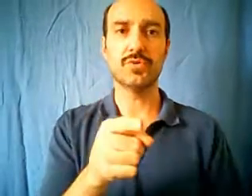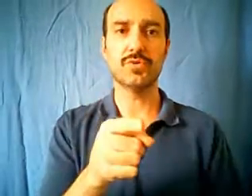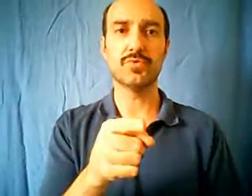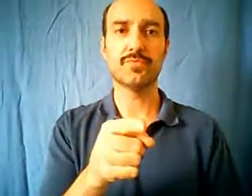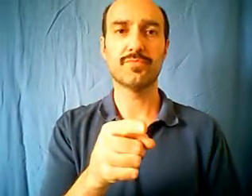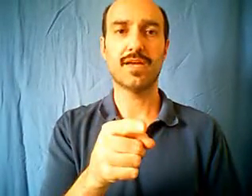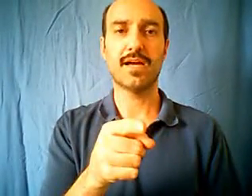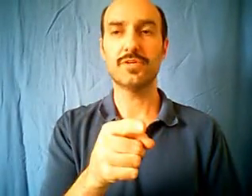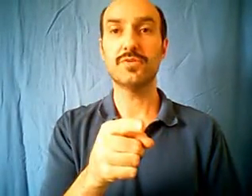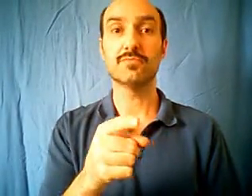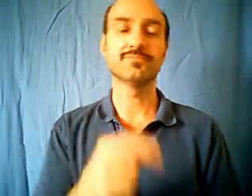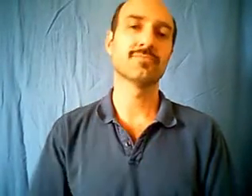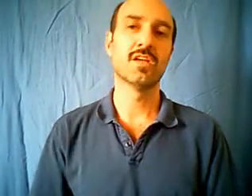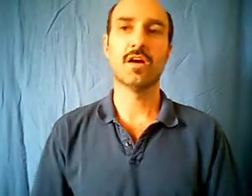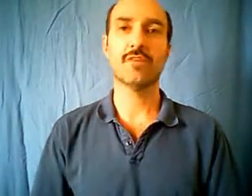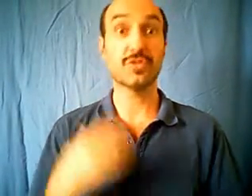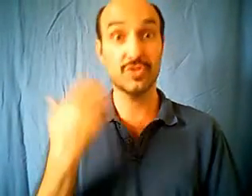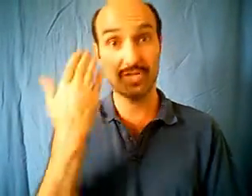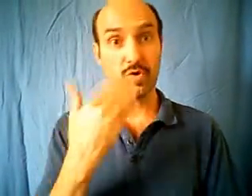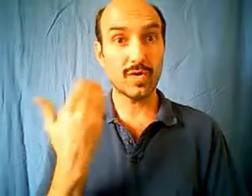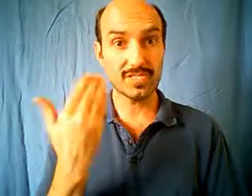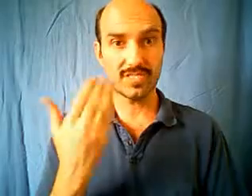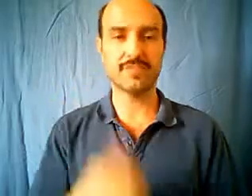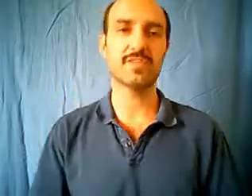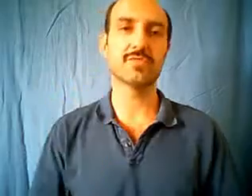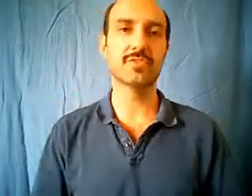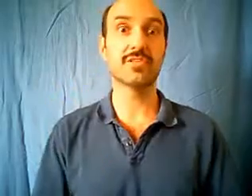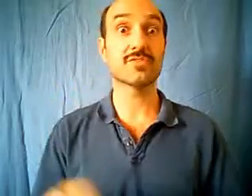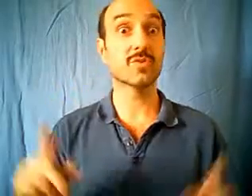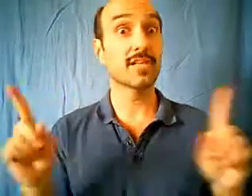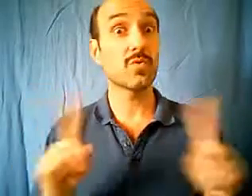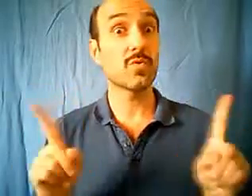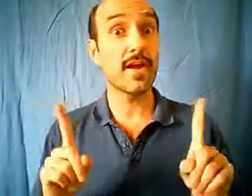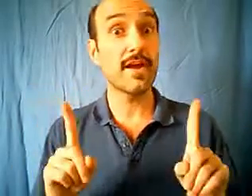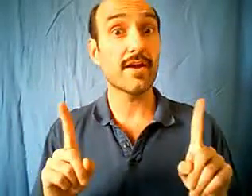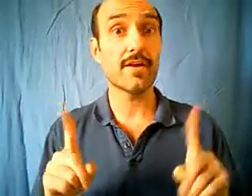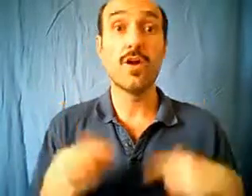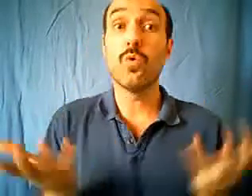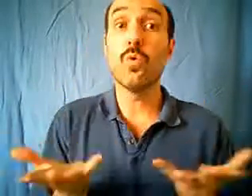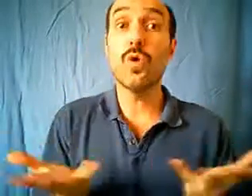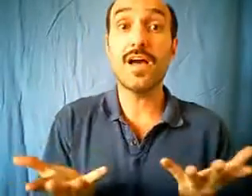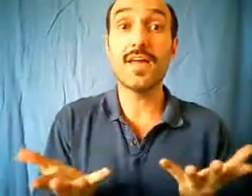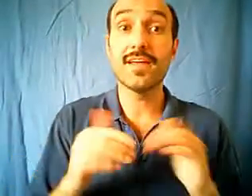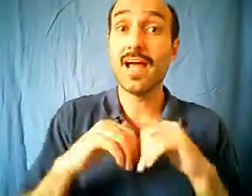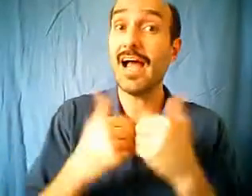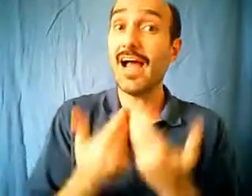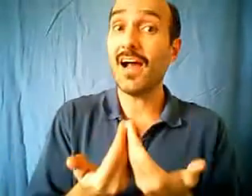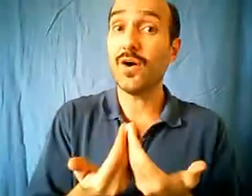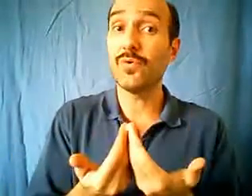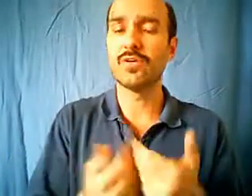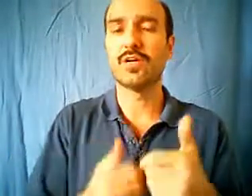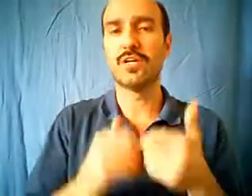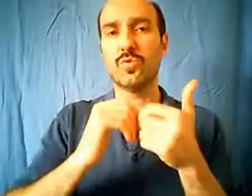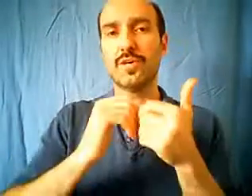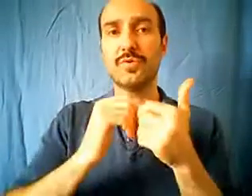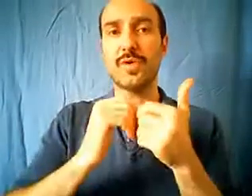you. How are you? Of course, you should have a question on your face when you're doing this, so it would be like, where? what, how. Another way to do how